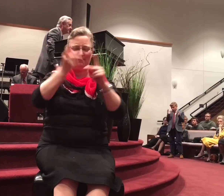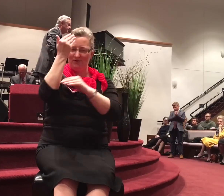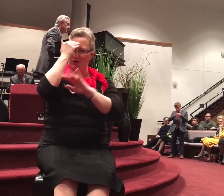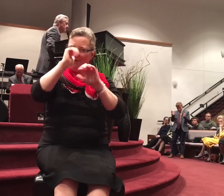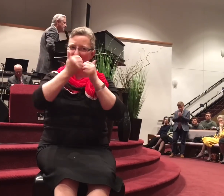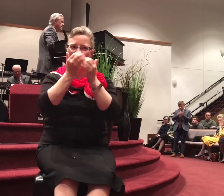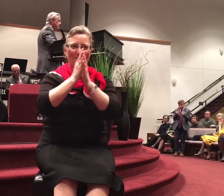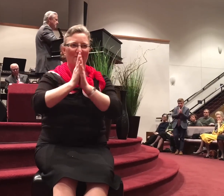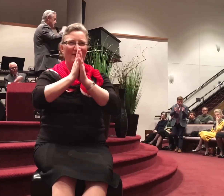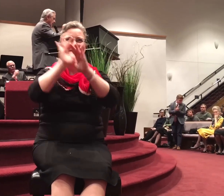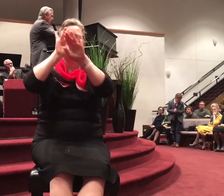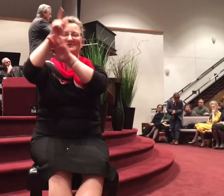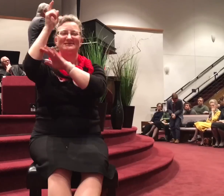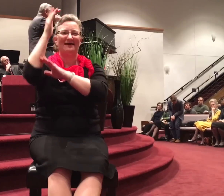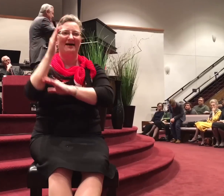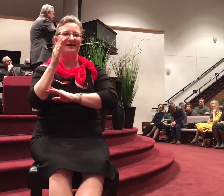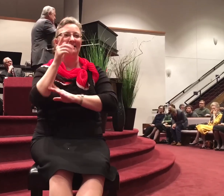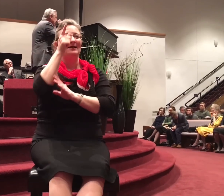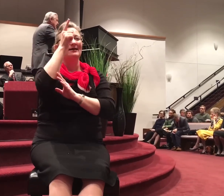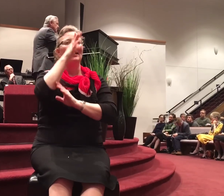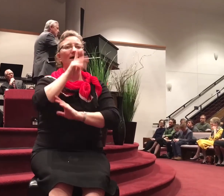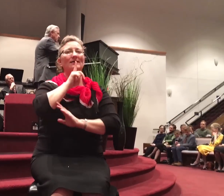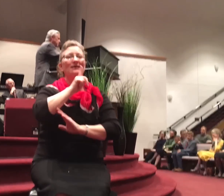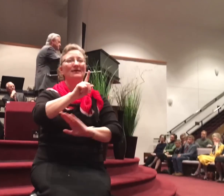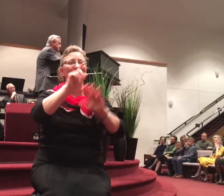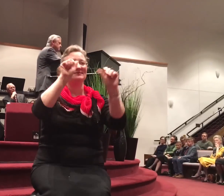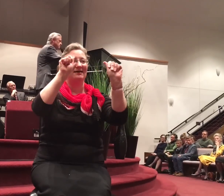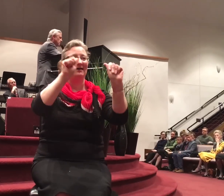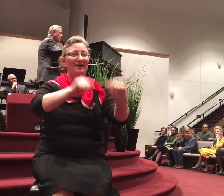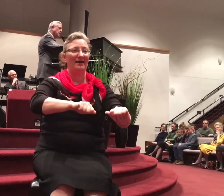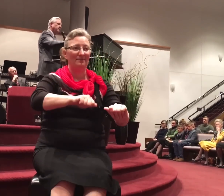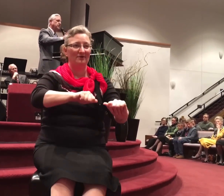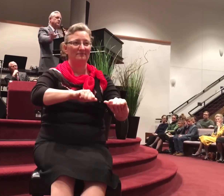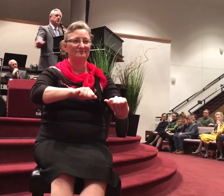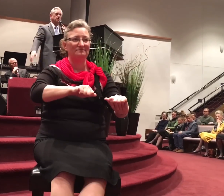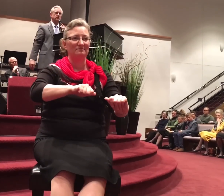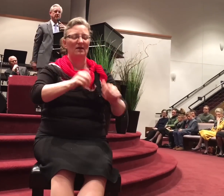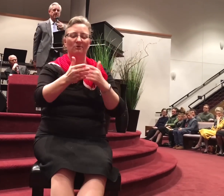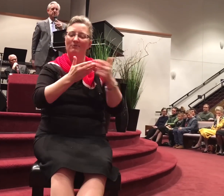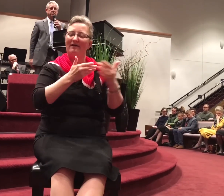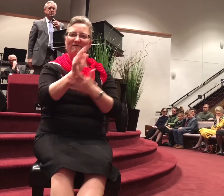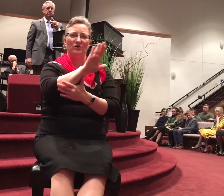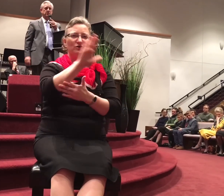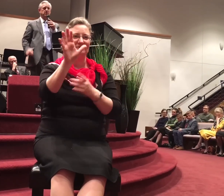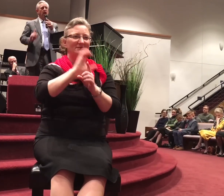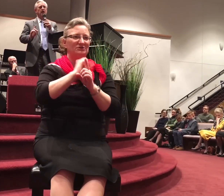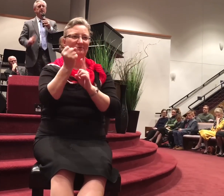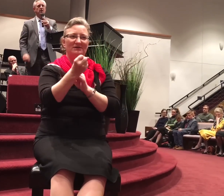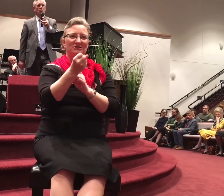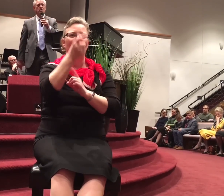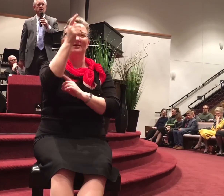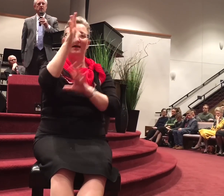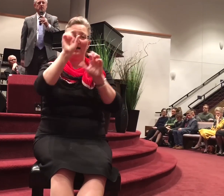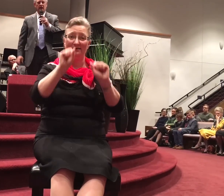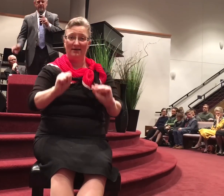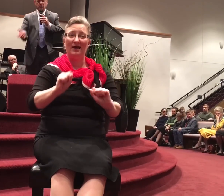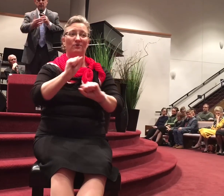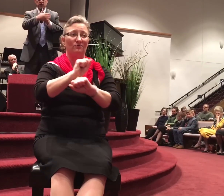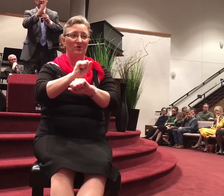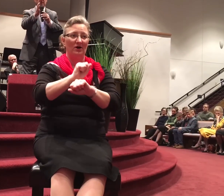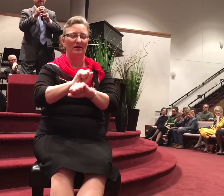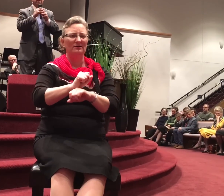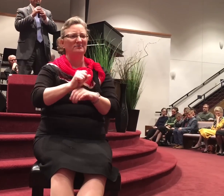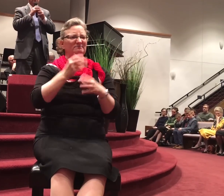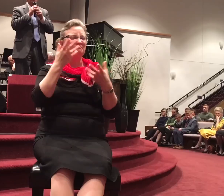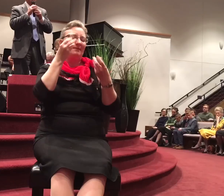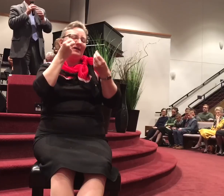pray. God is able. Whatever your circumstance, God can work. I've told